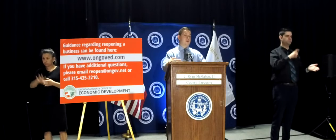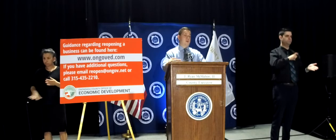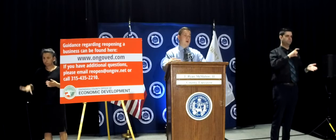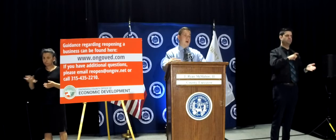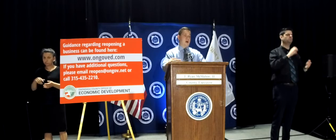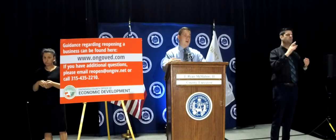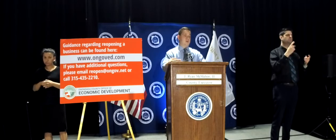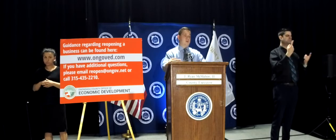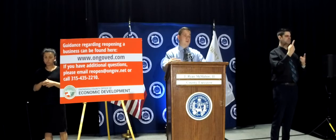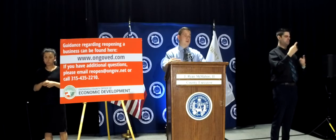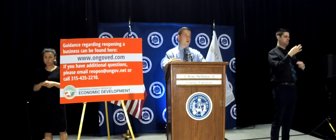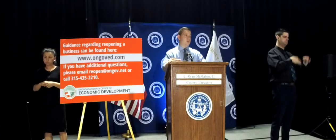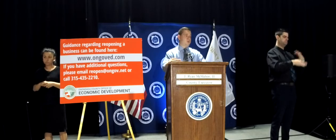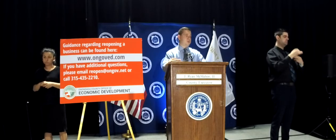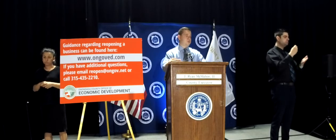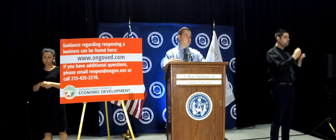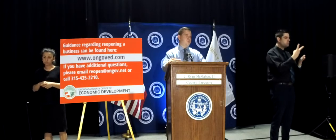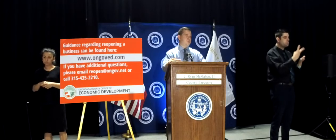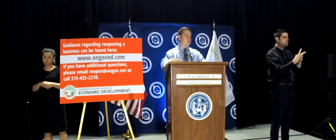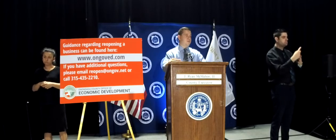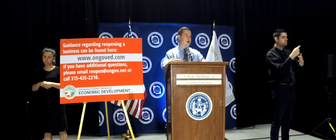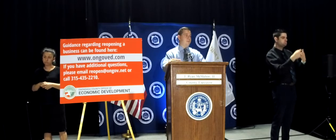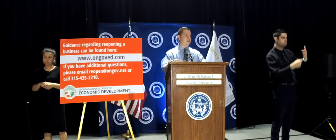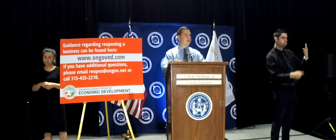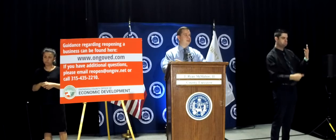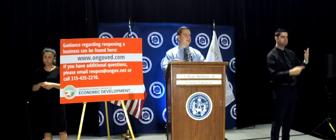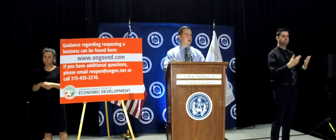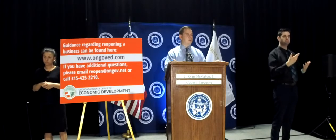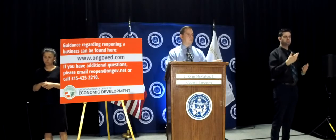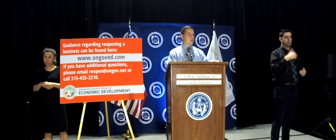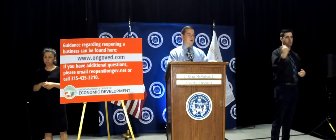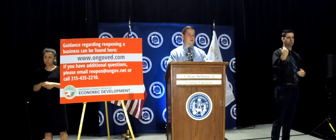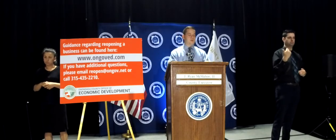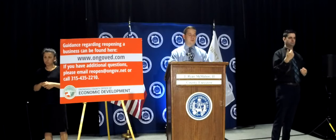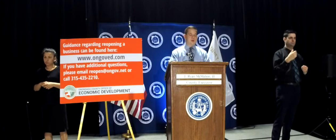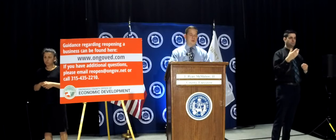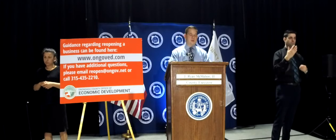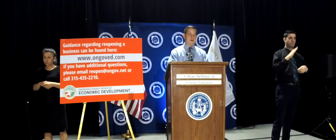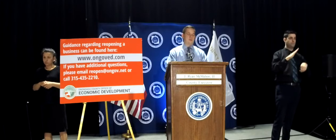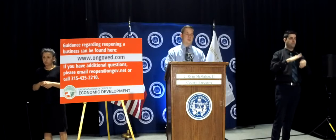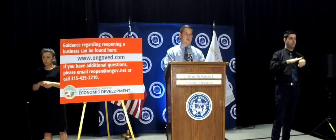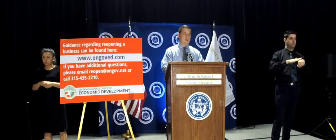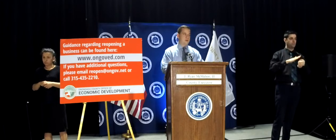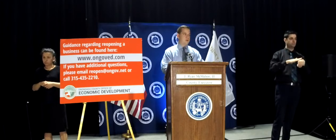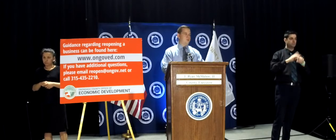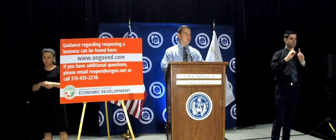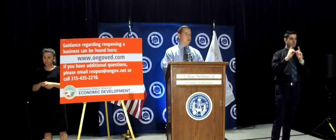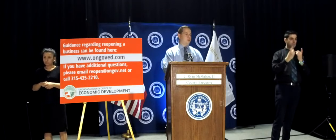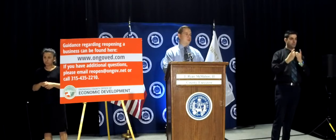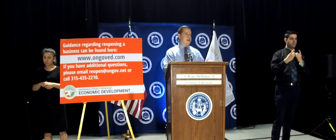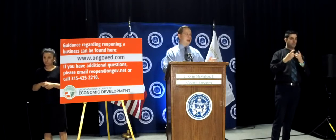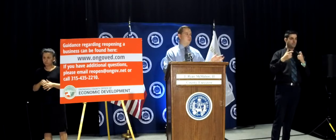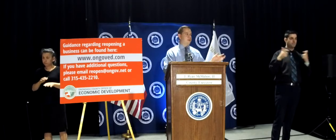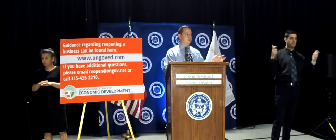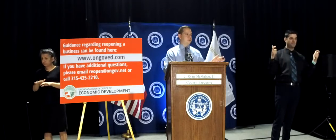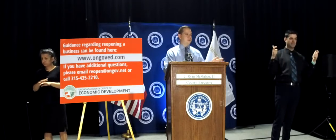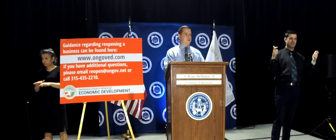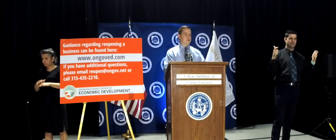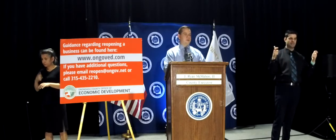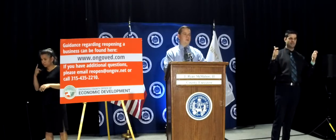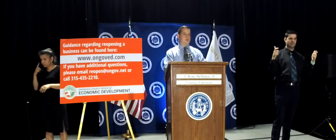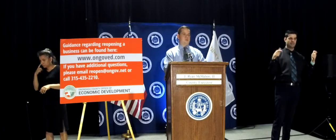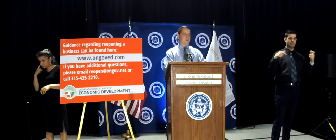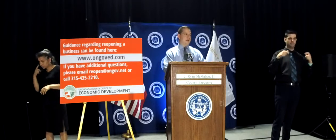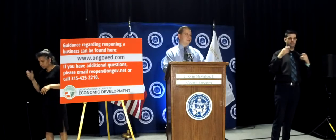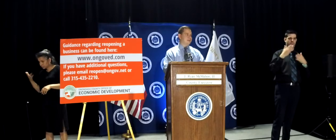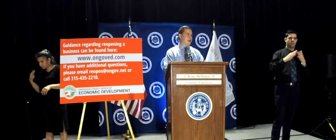of the criminal justice reforms that have happened. And I think that's part of this too, Terry, is a lot of, if you look at what's happened in